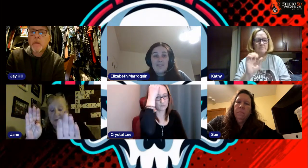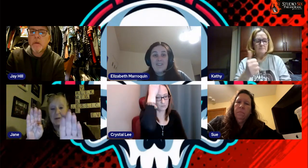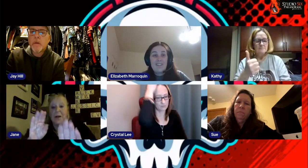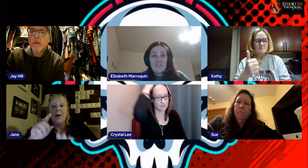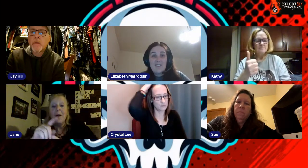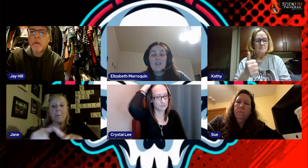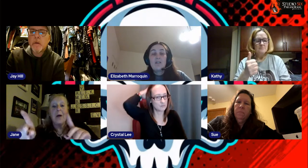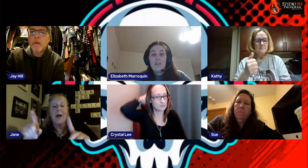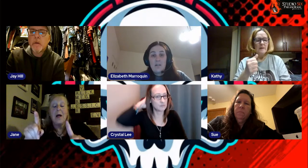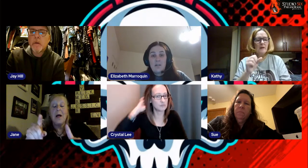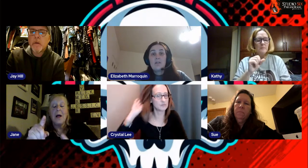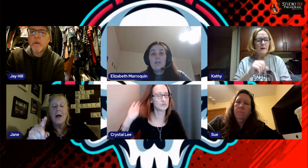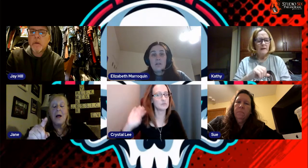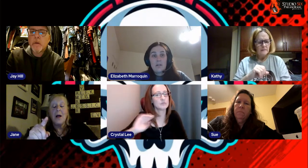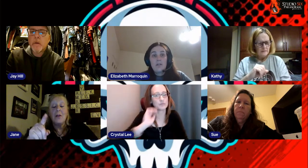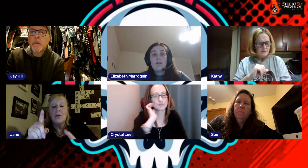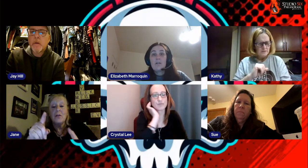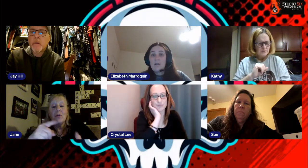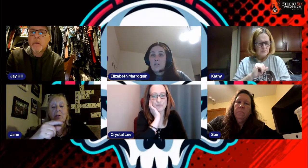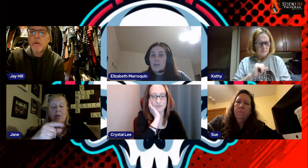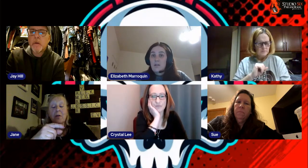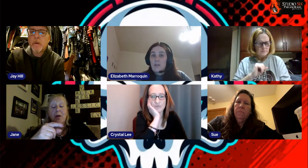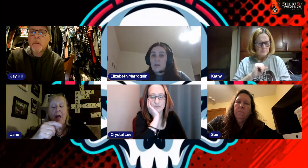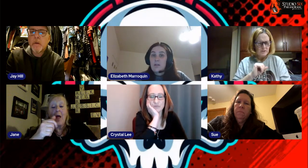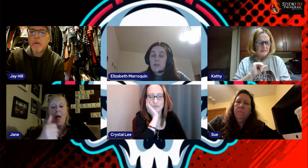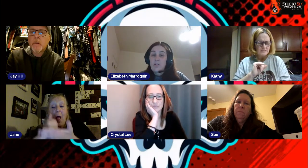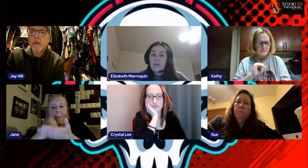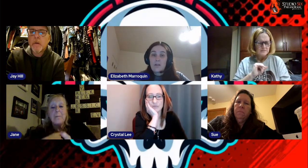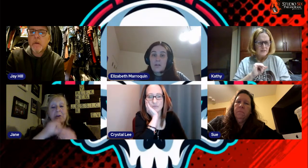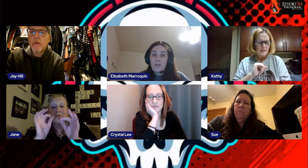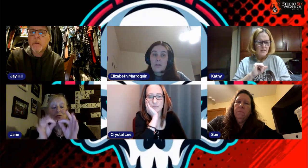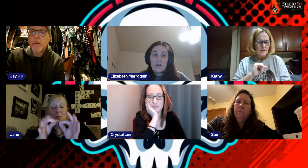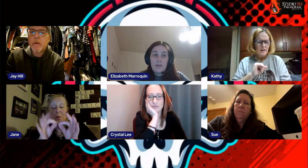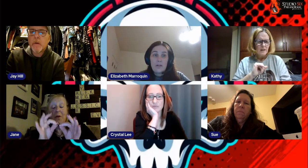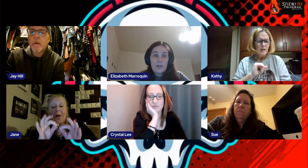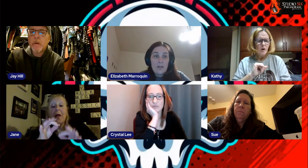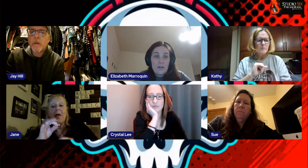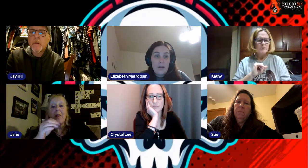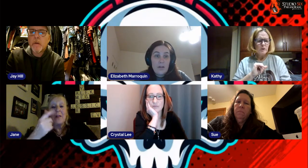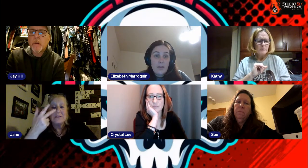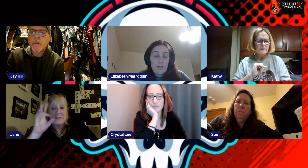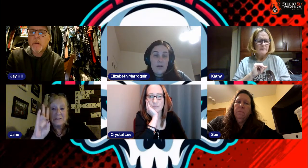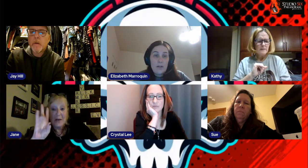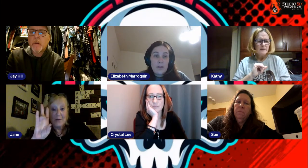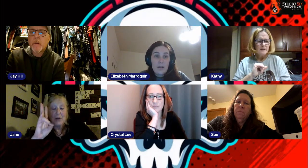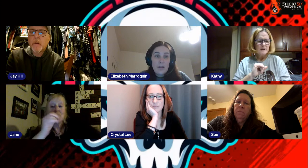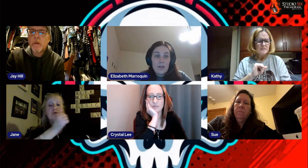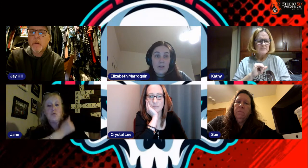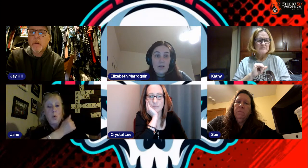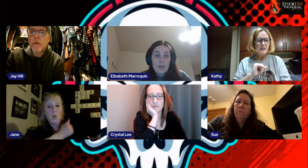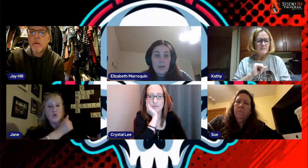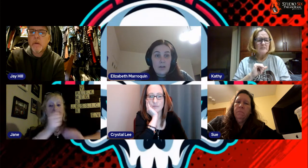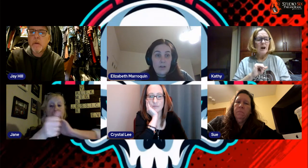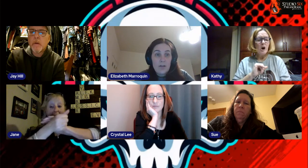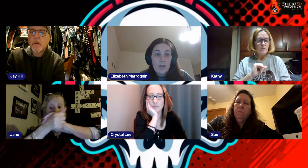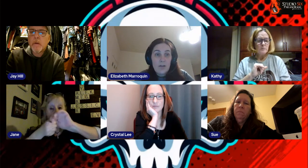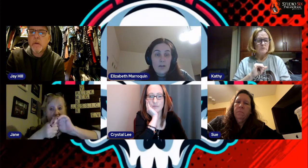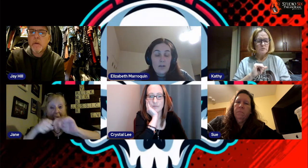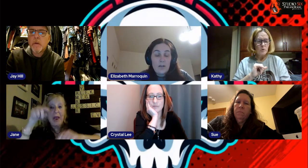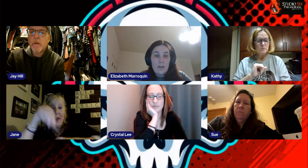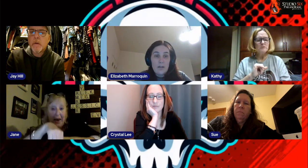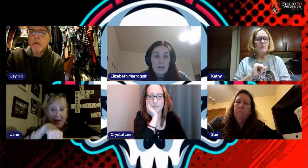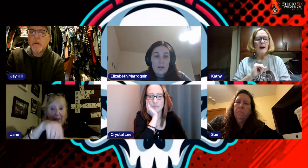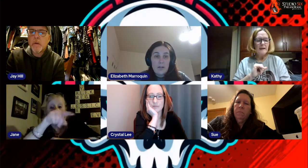Okay. But Sue, Jane said, help interpret the seven